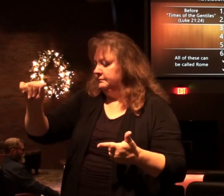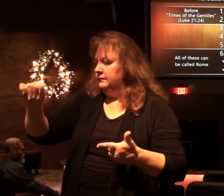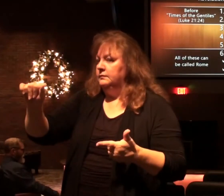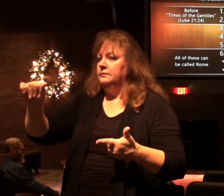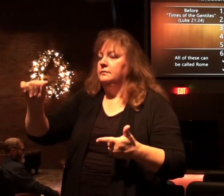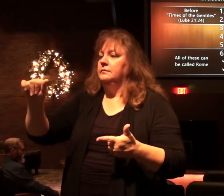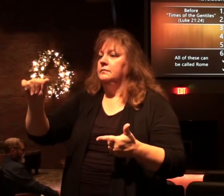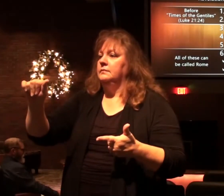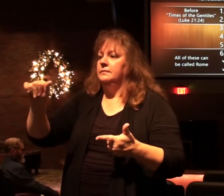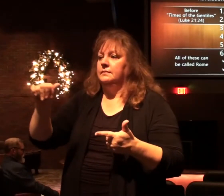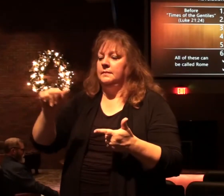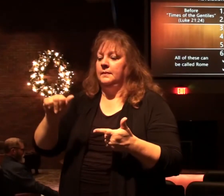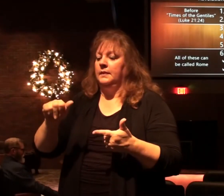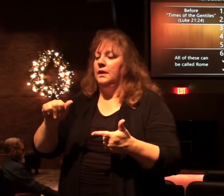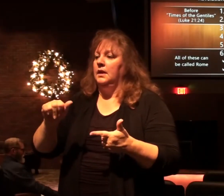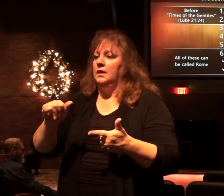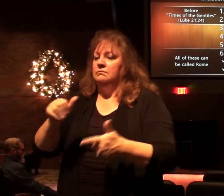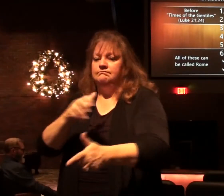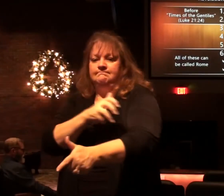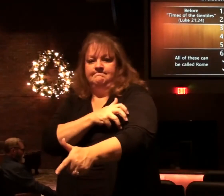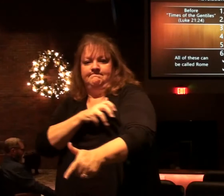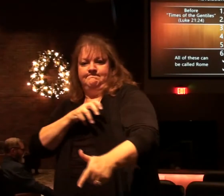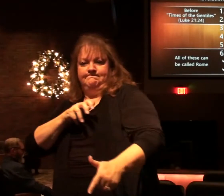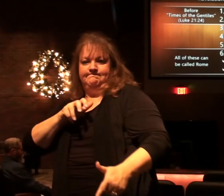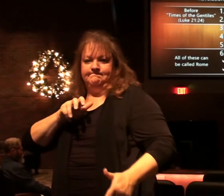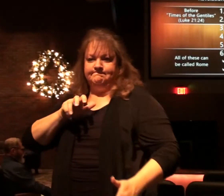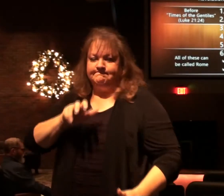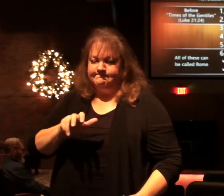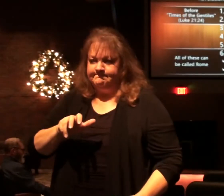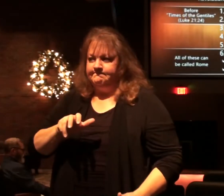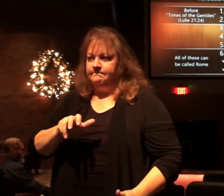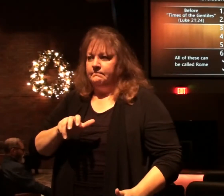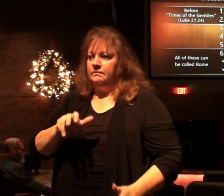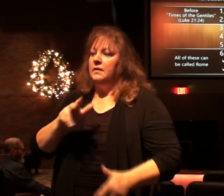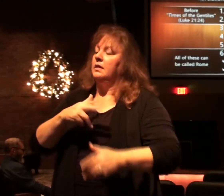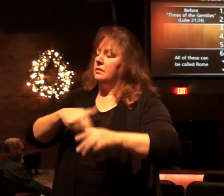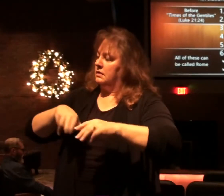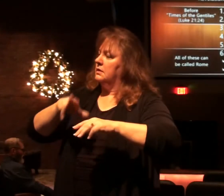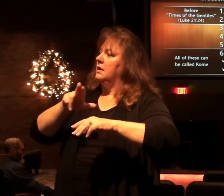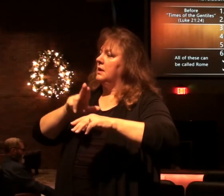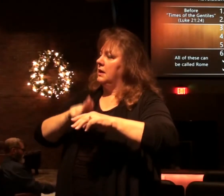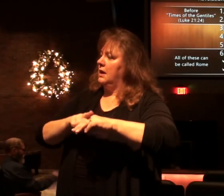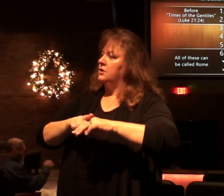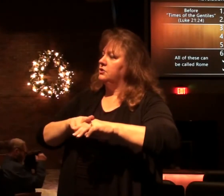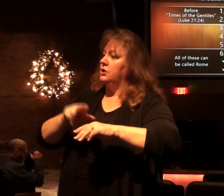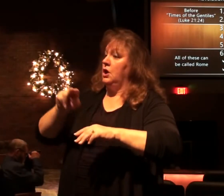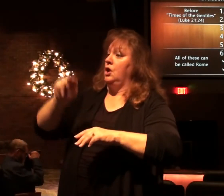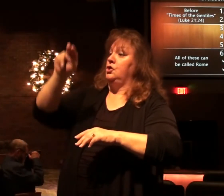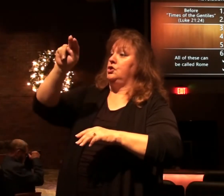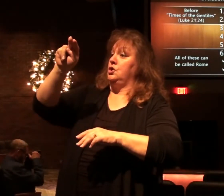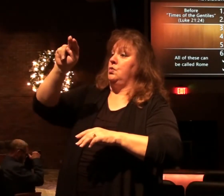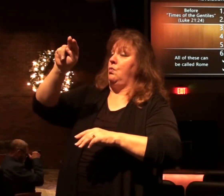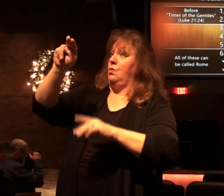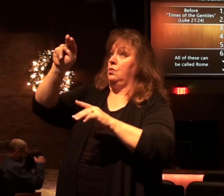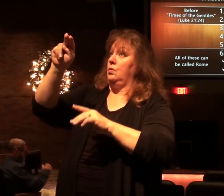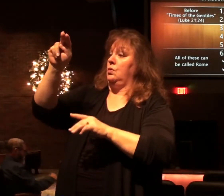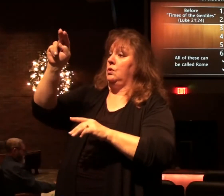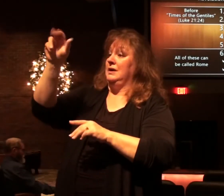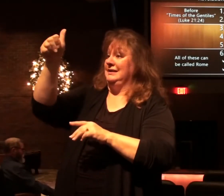which asserts its power in the area and is the nation that takes the northern 10 tribes